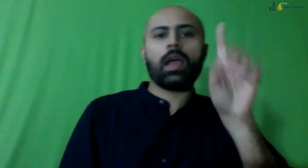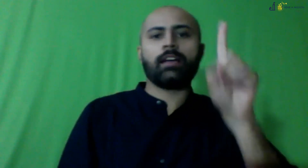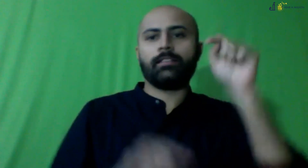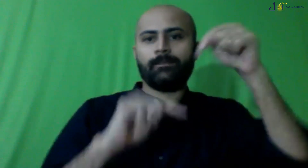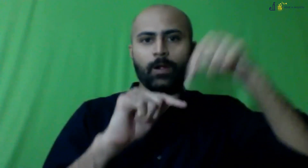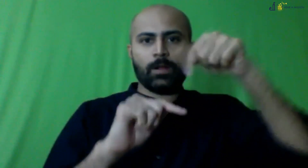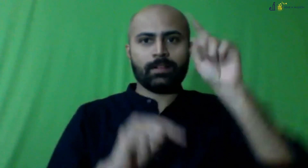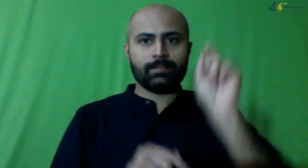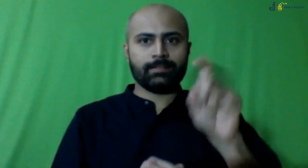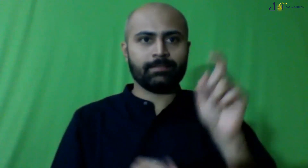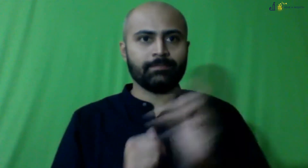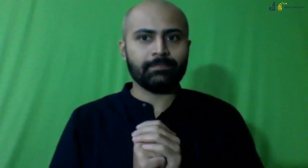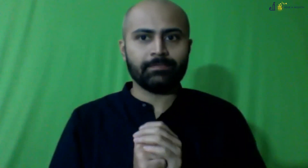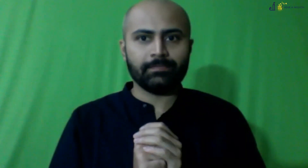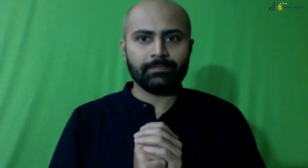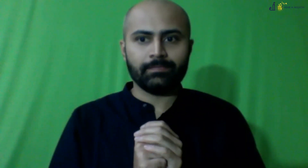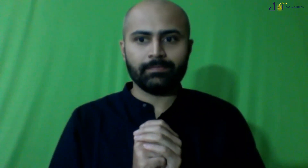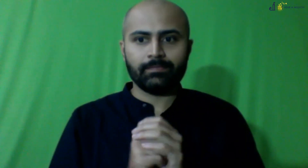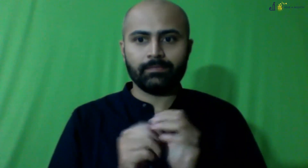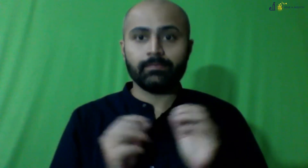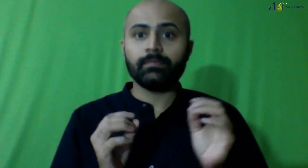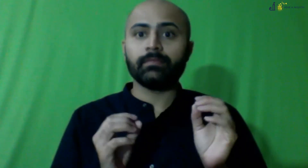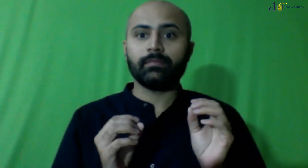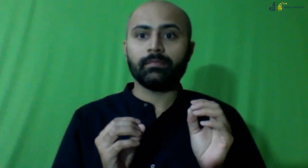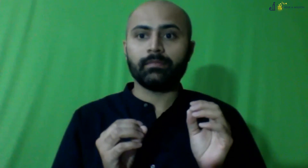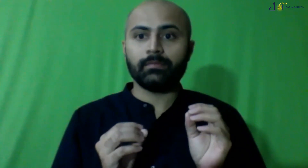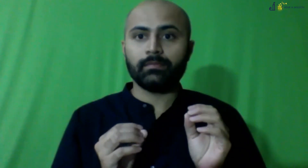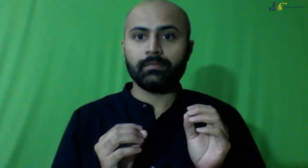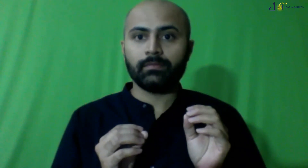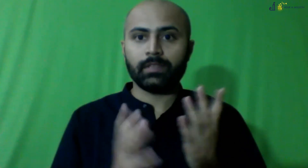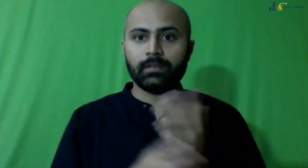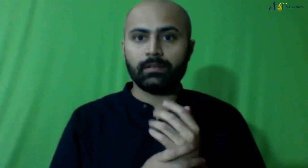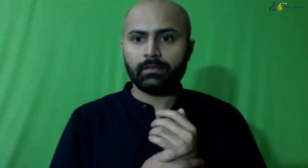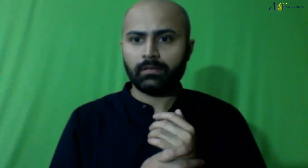additional disability? Yes or no? Click on one option.